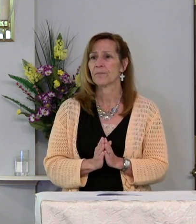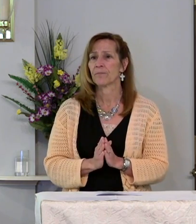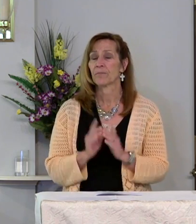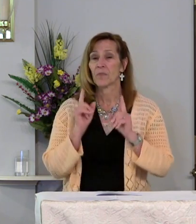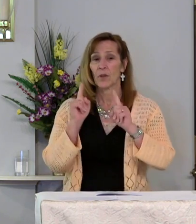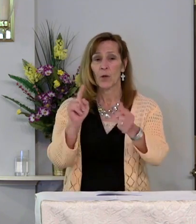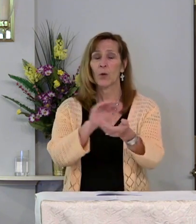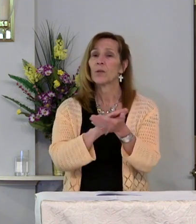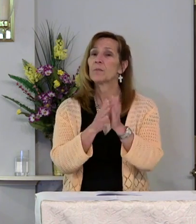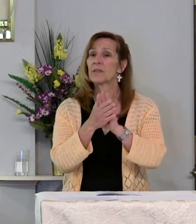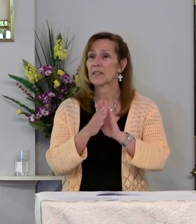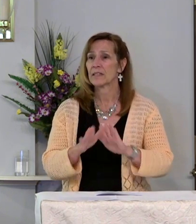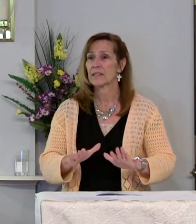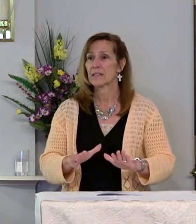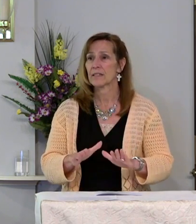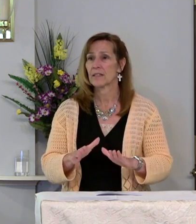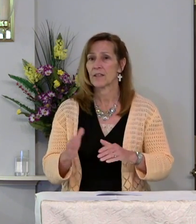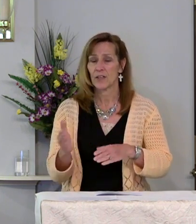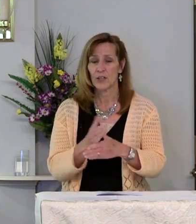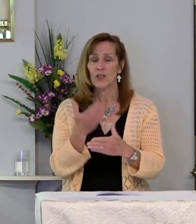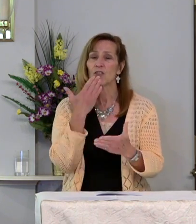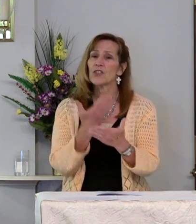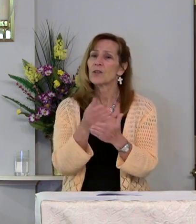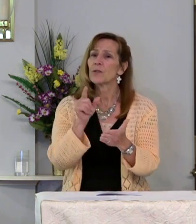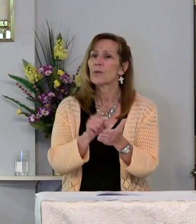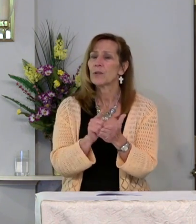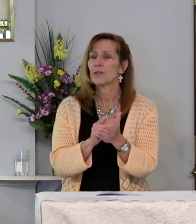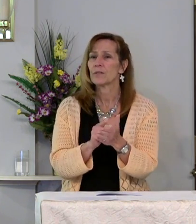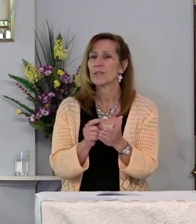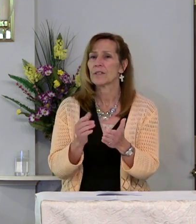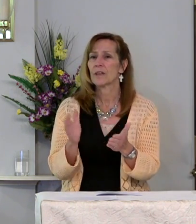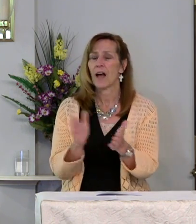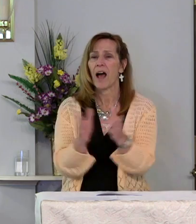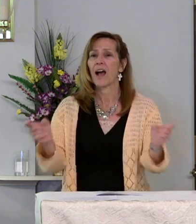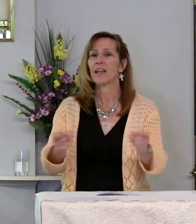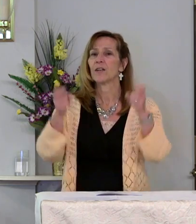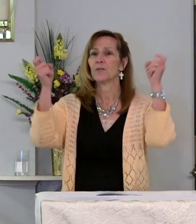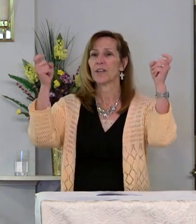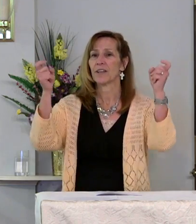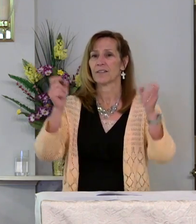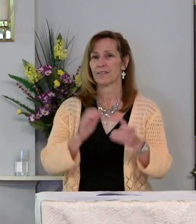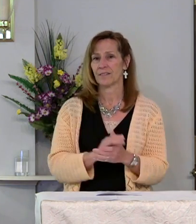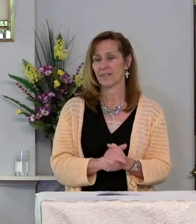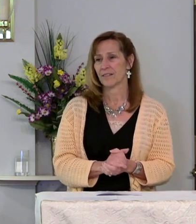Go in peace, share the good news. Alleluia.